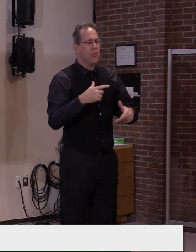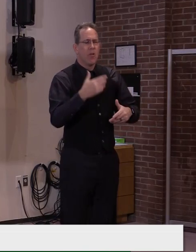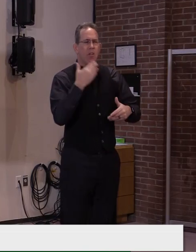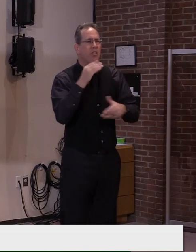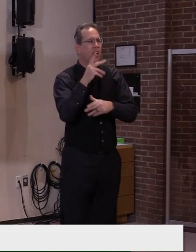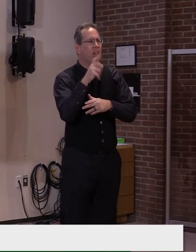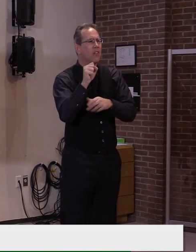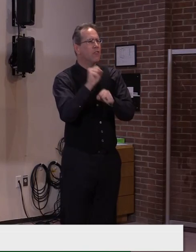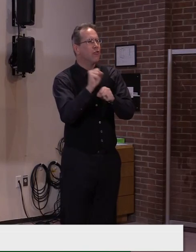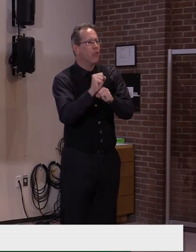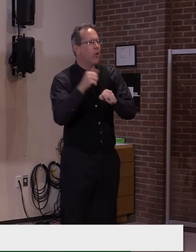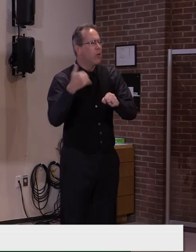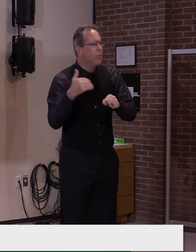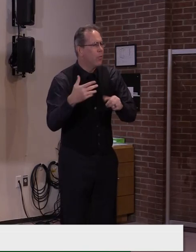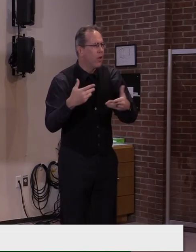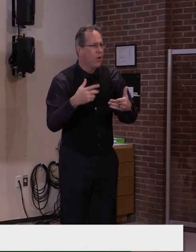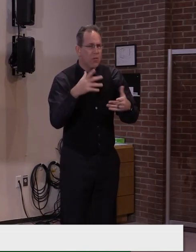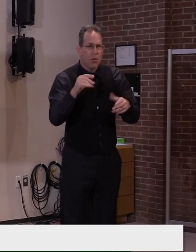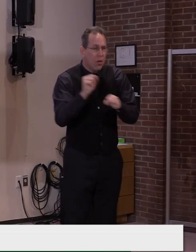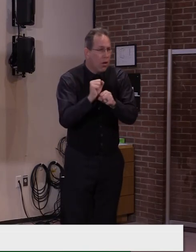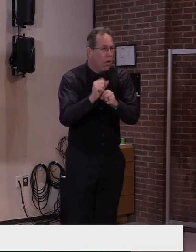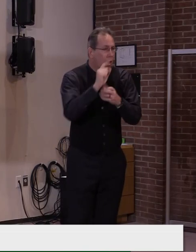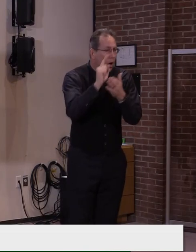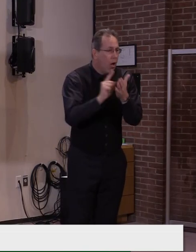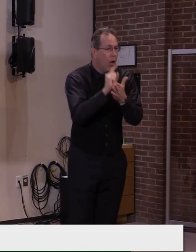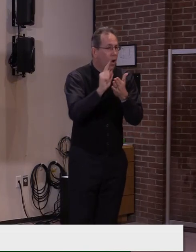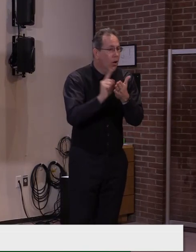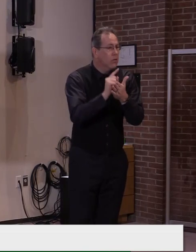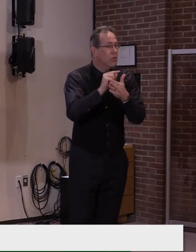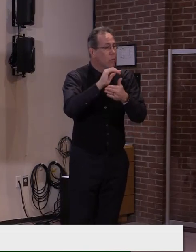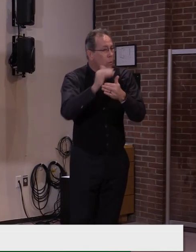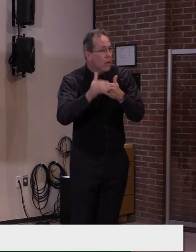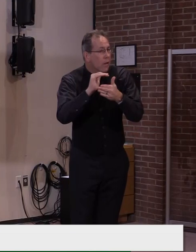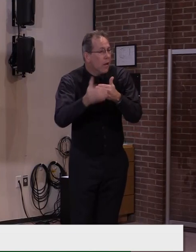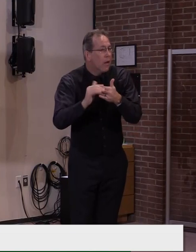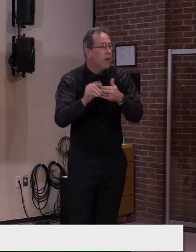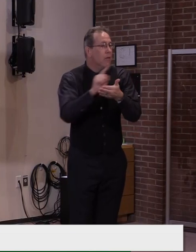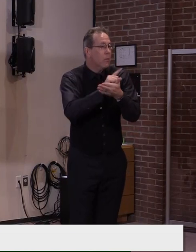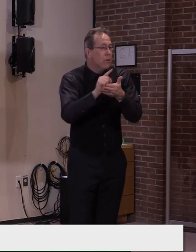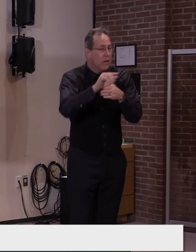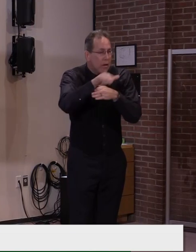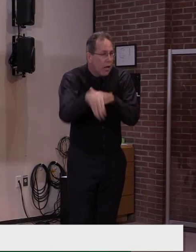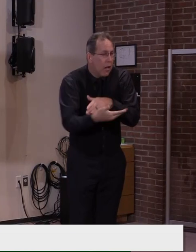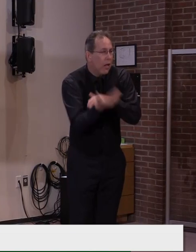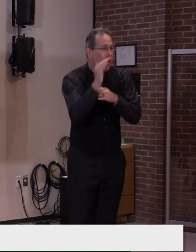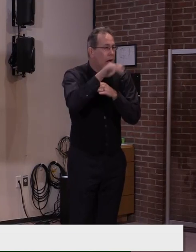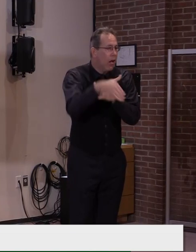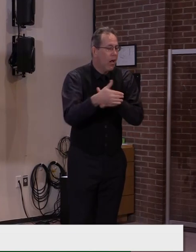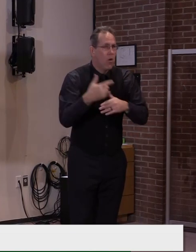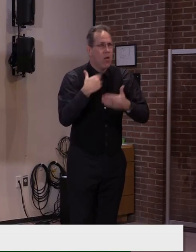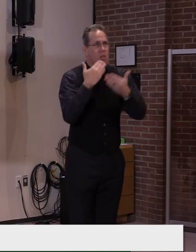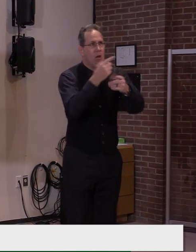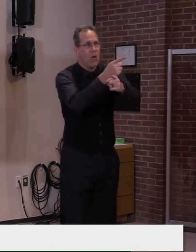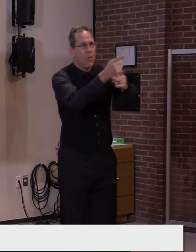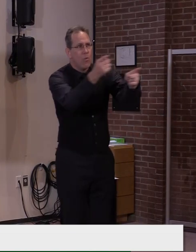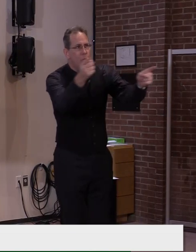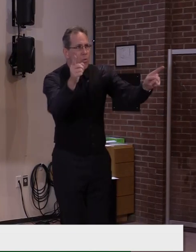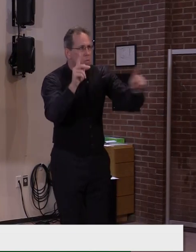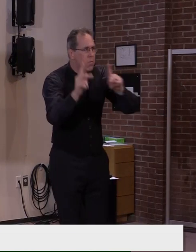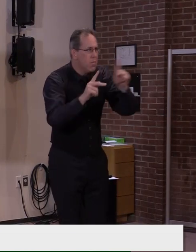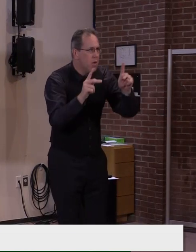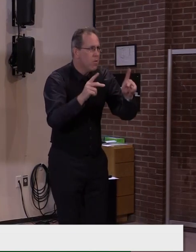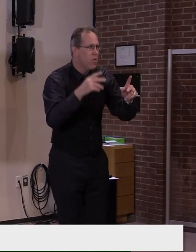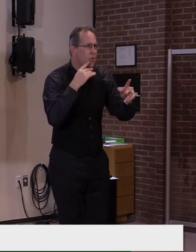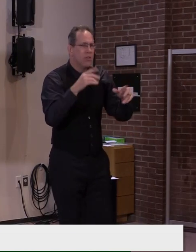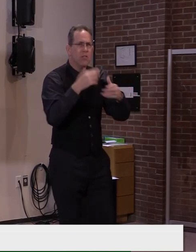have worked to keep Vermonters safe. You've built a world-class infrastructure to respond to this pandemic. We